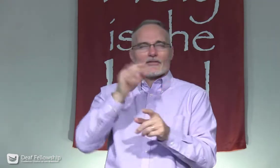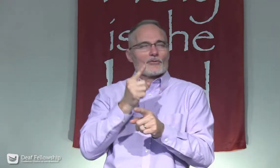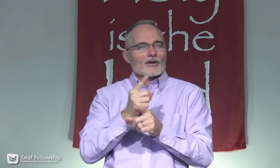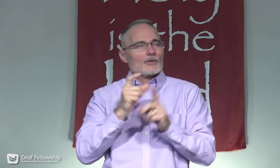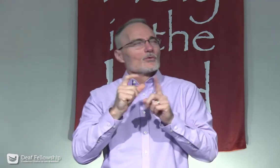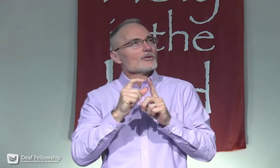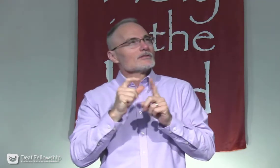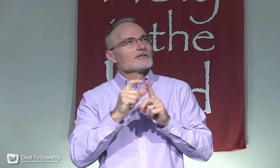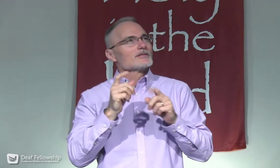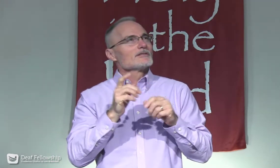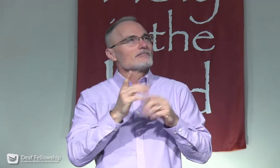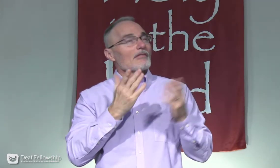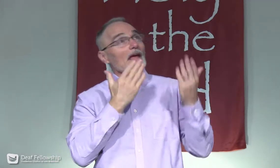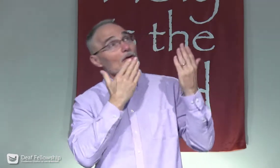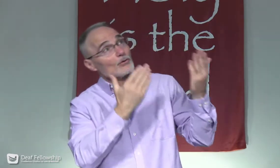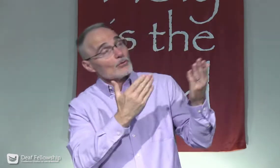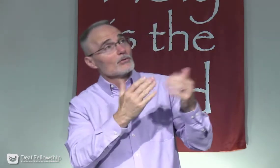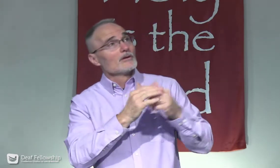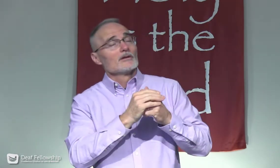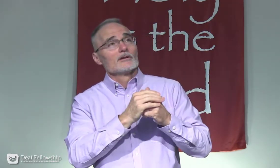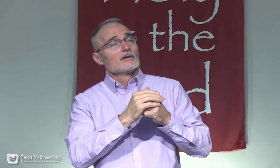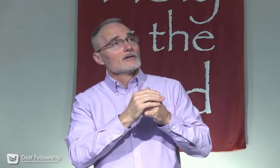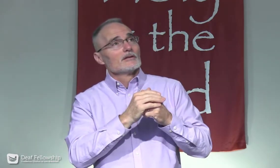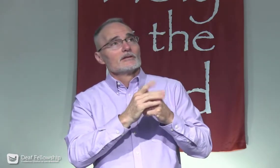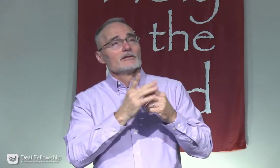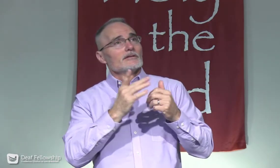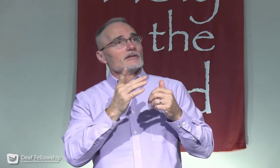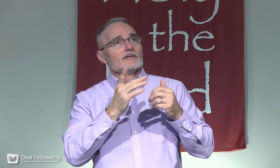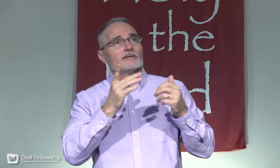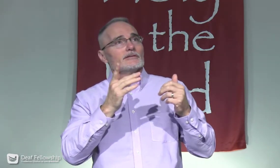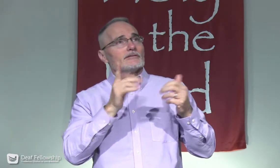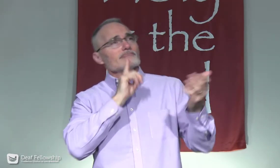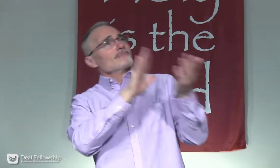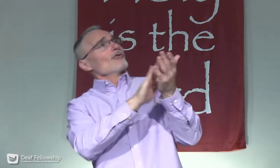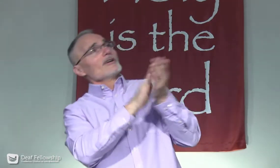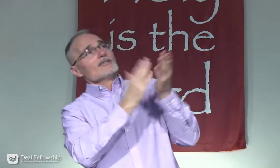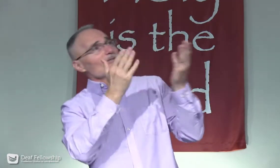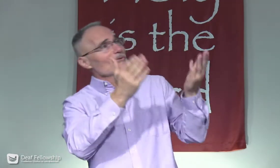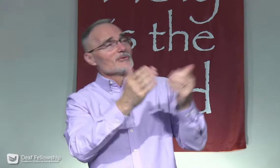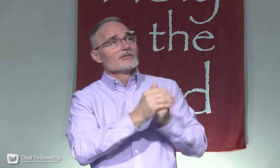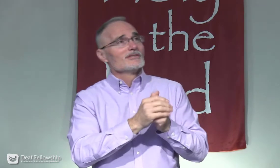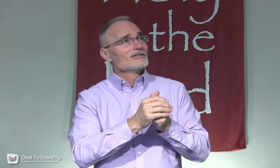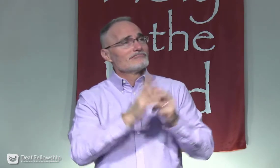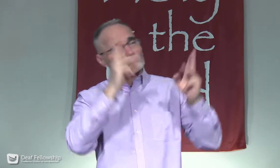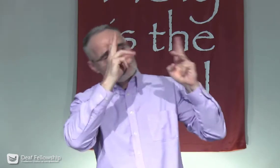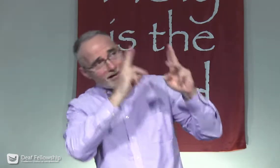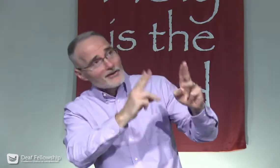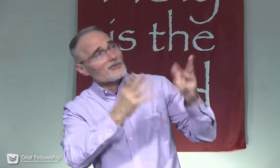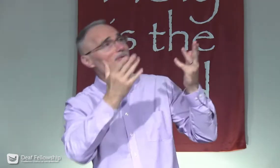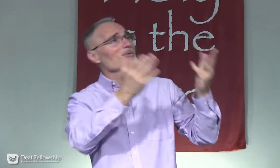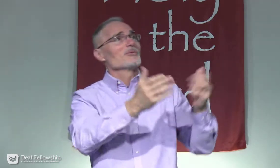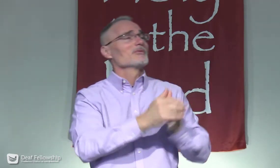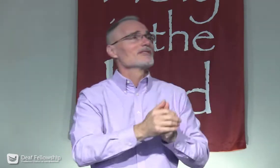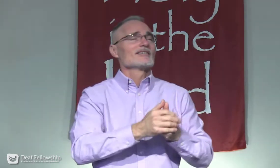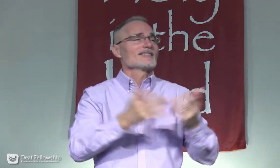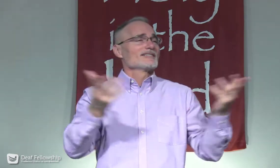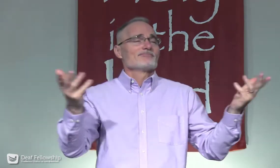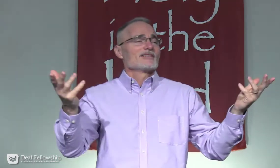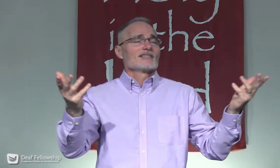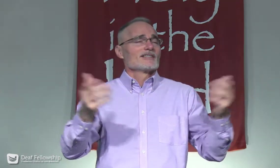It's really hard to put into words, to find the right words to thank you and praise you and honor you.